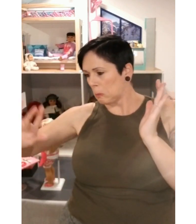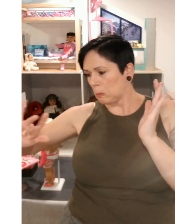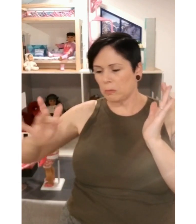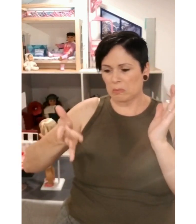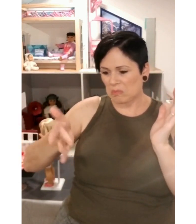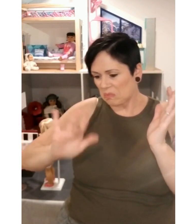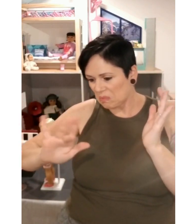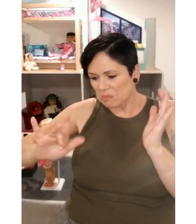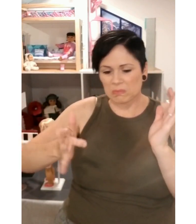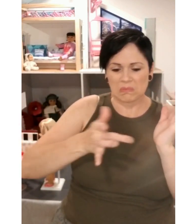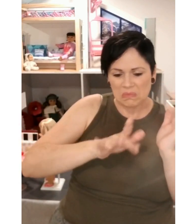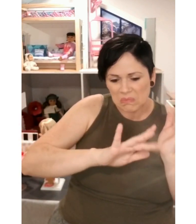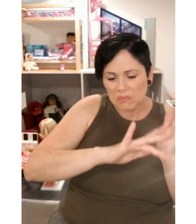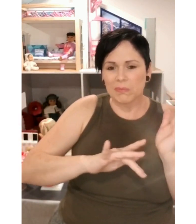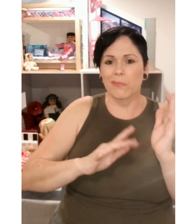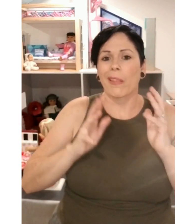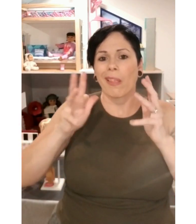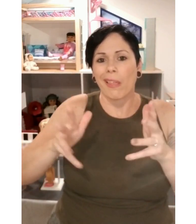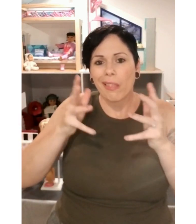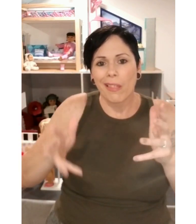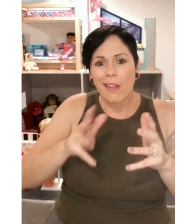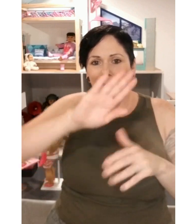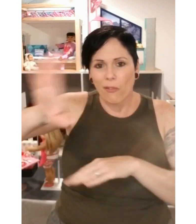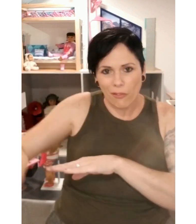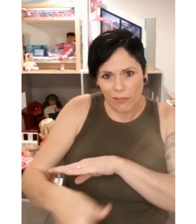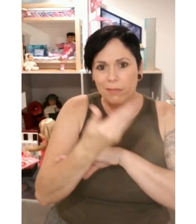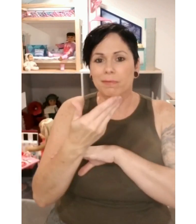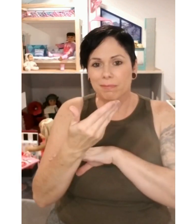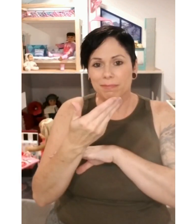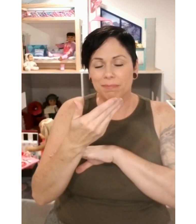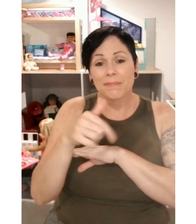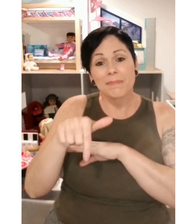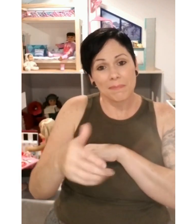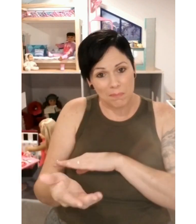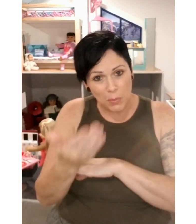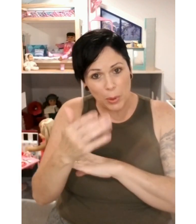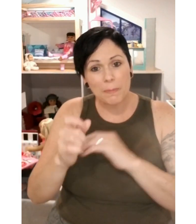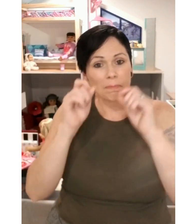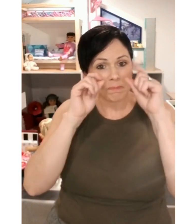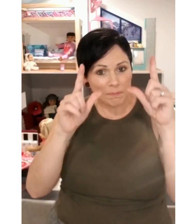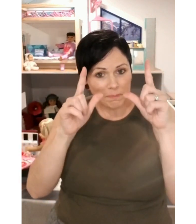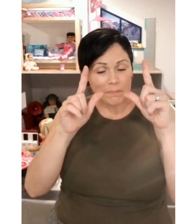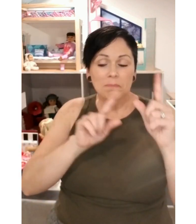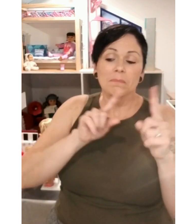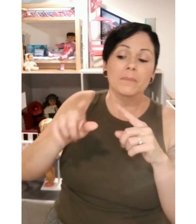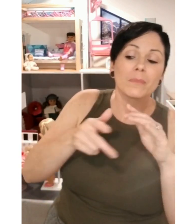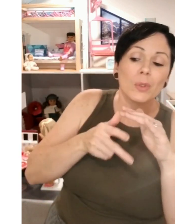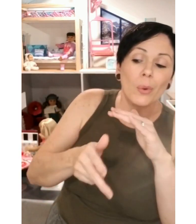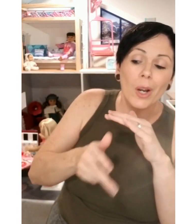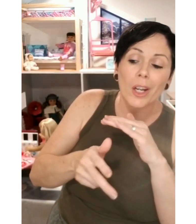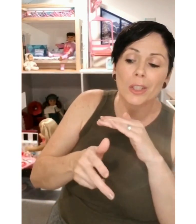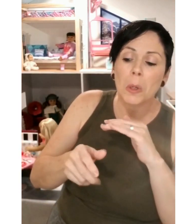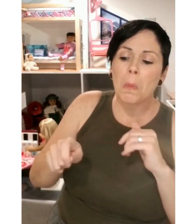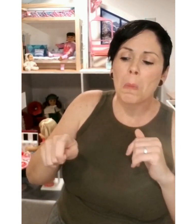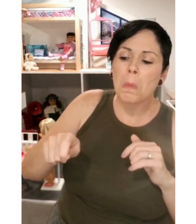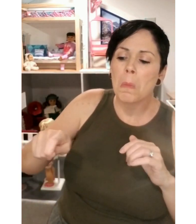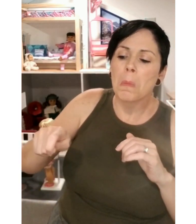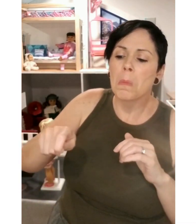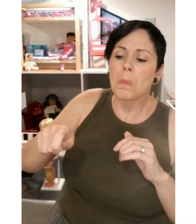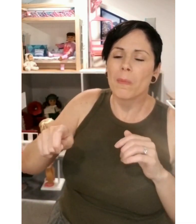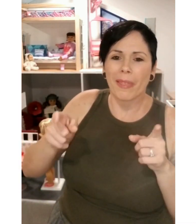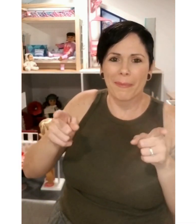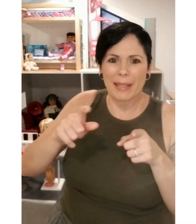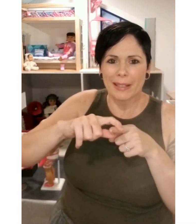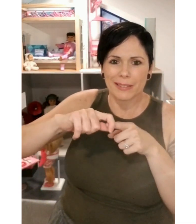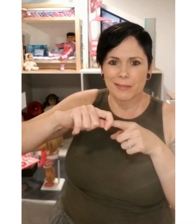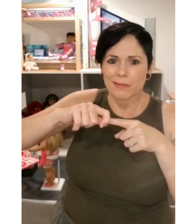So I just went to bed. And this morning I woke up and went out in the garage, gave them a little jiggle, made sure that